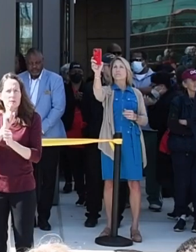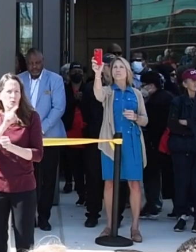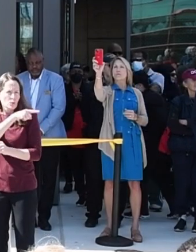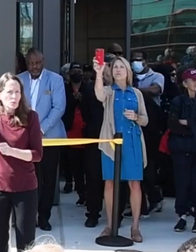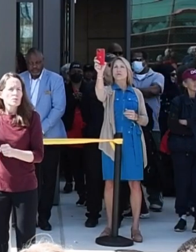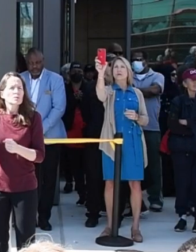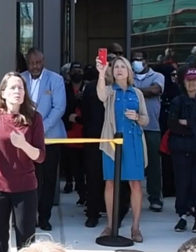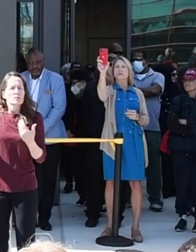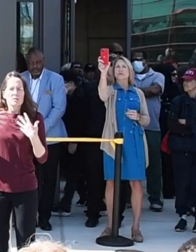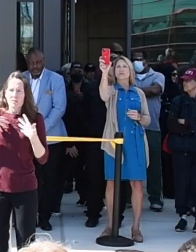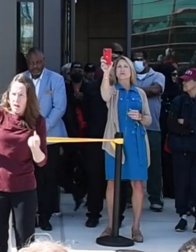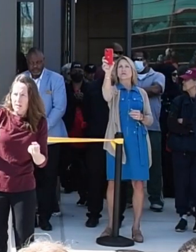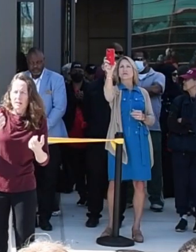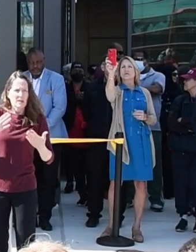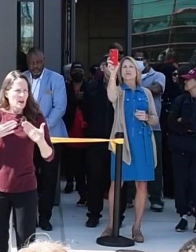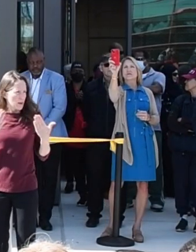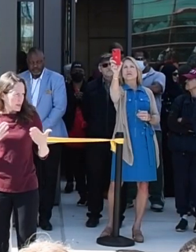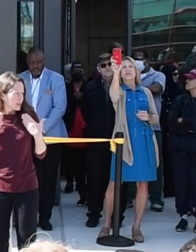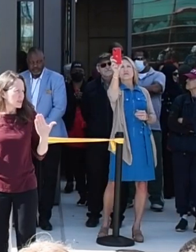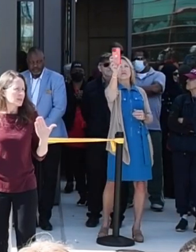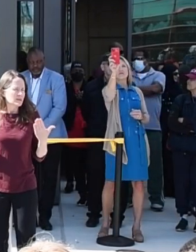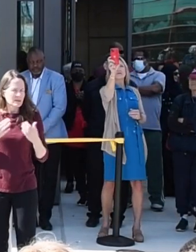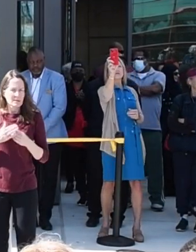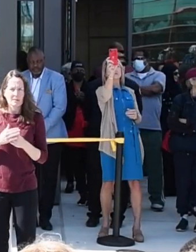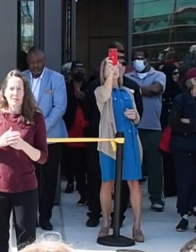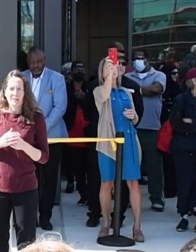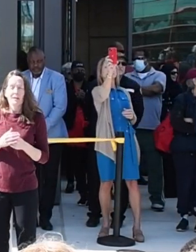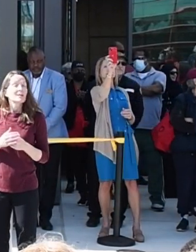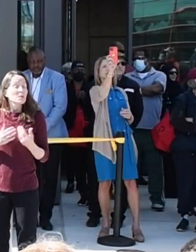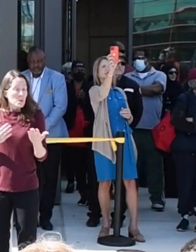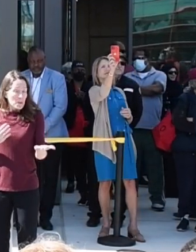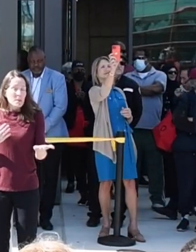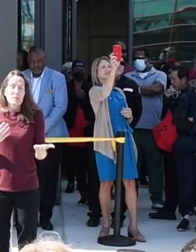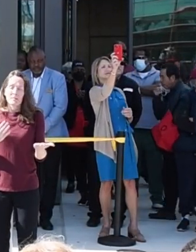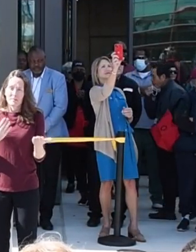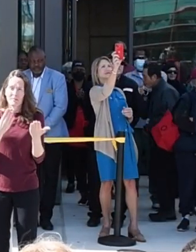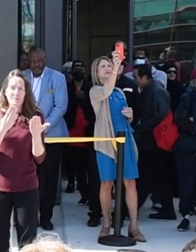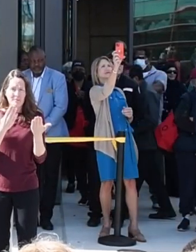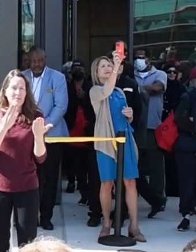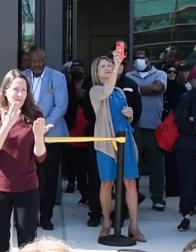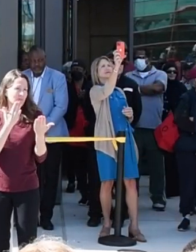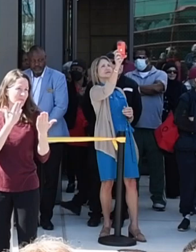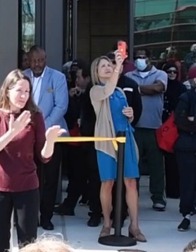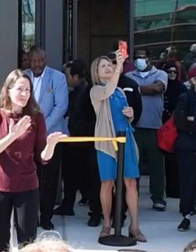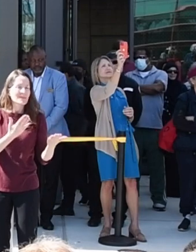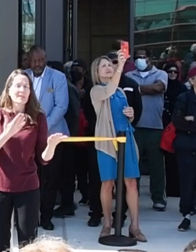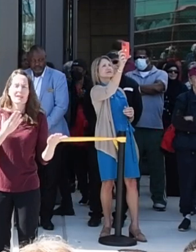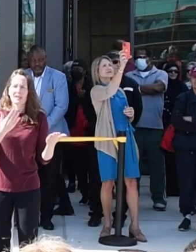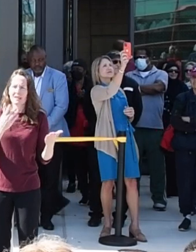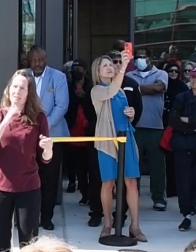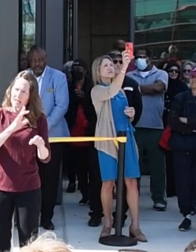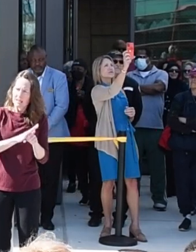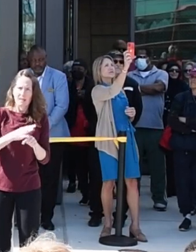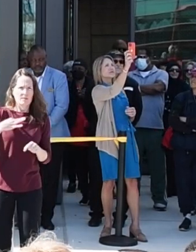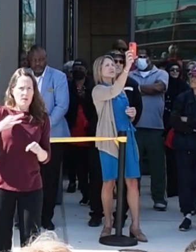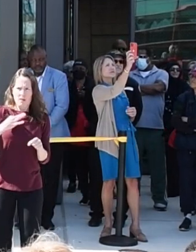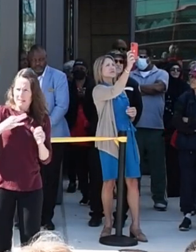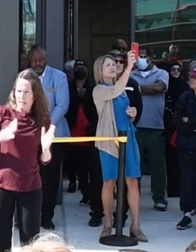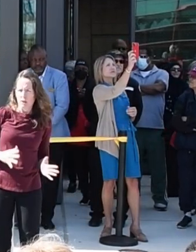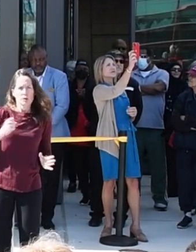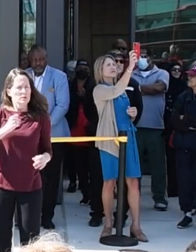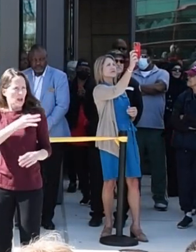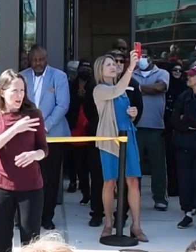happiness. To our dedicated volunteers, staff, and supporters, your dedication